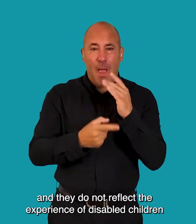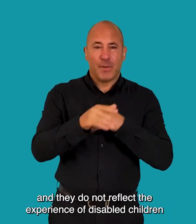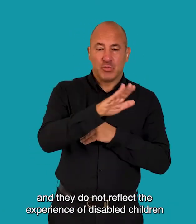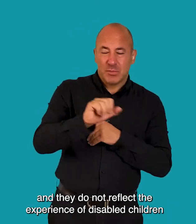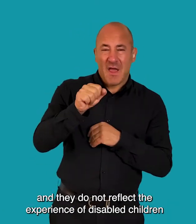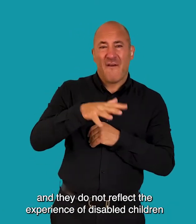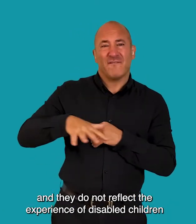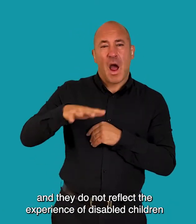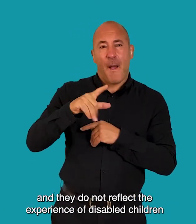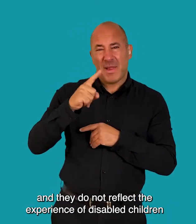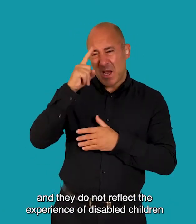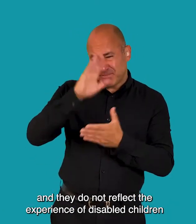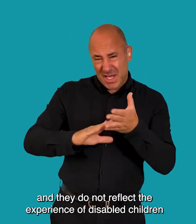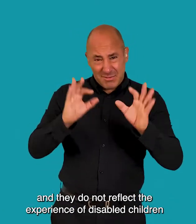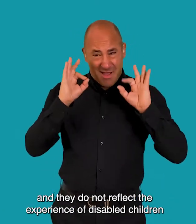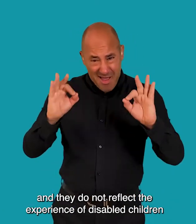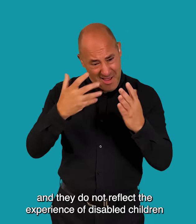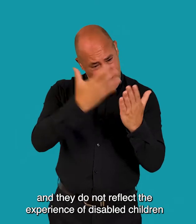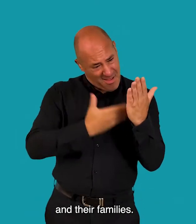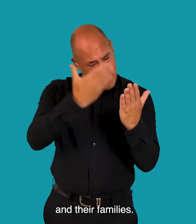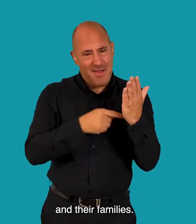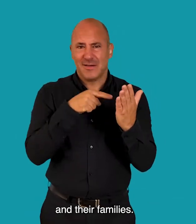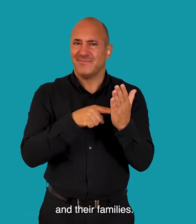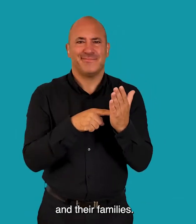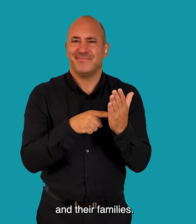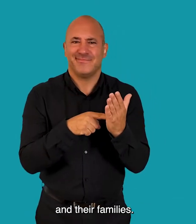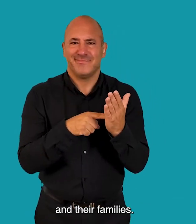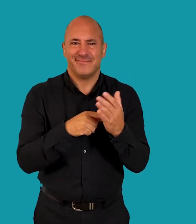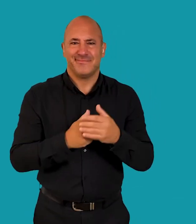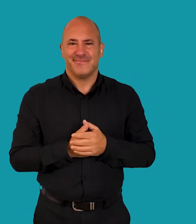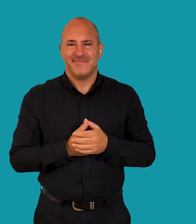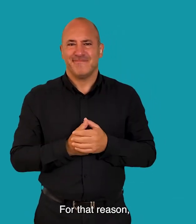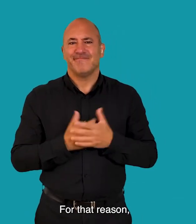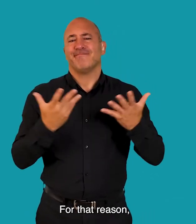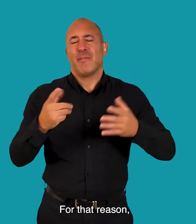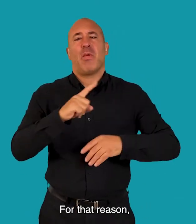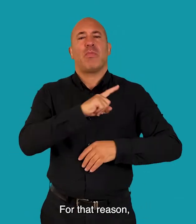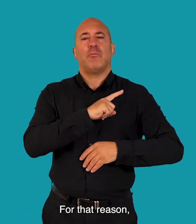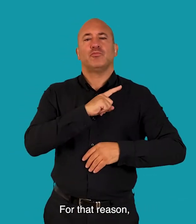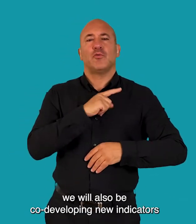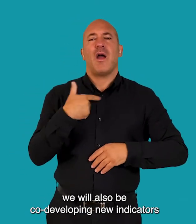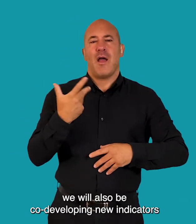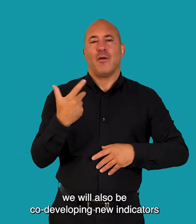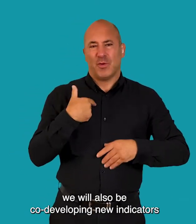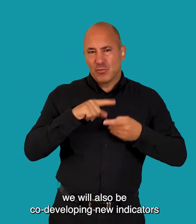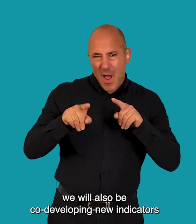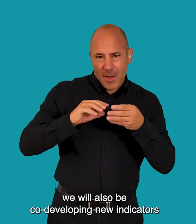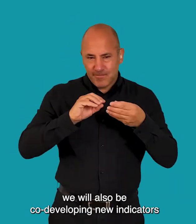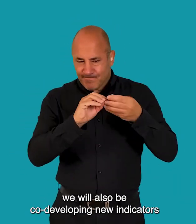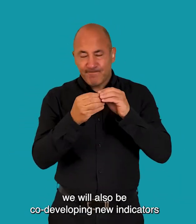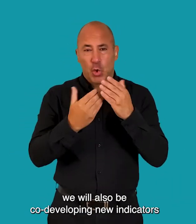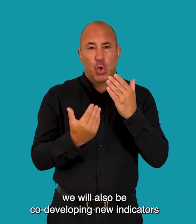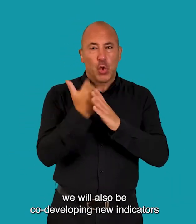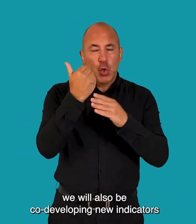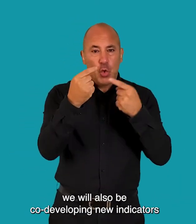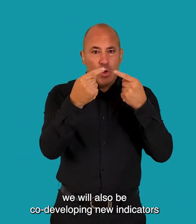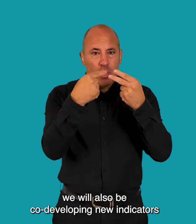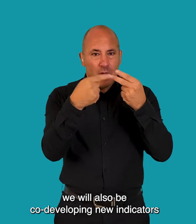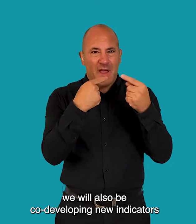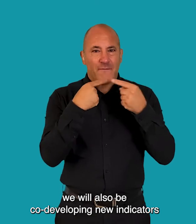the experience of disabled children and their families. For that reason, we will also be co-developing new indicators